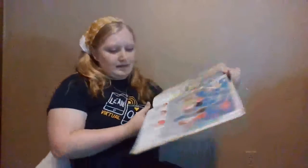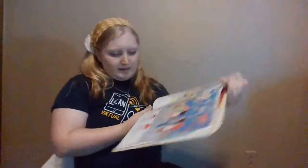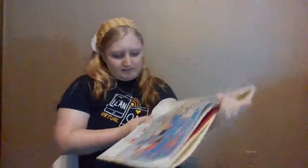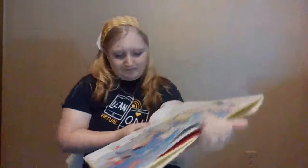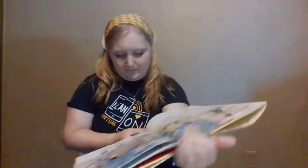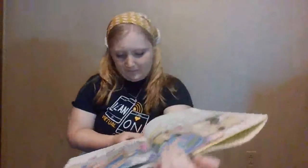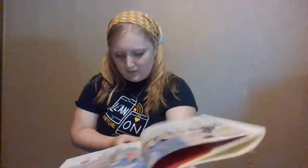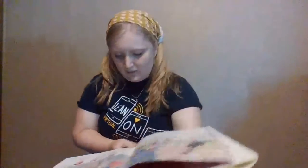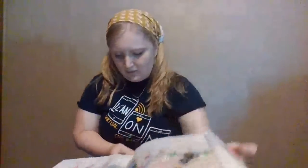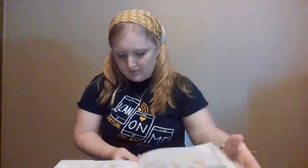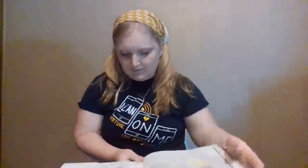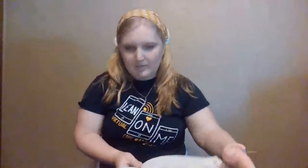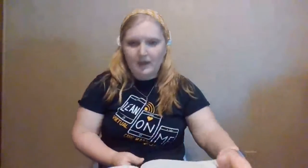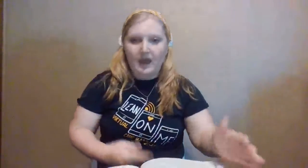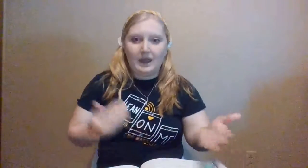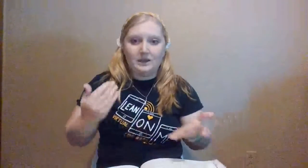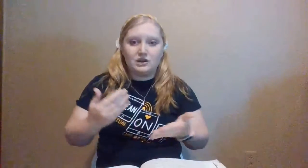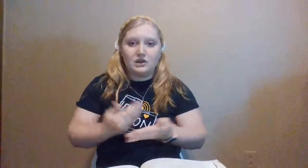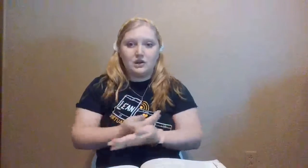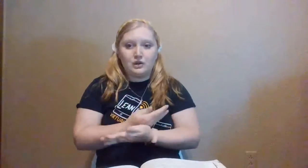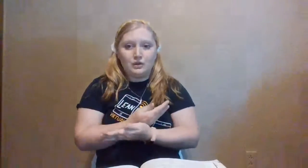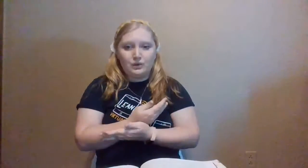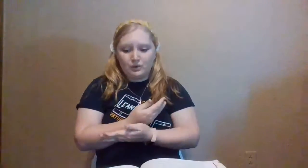see. A new